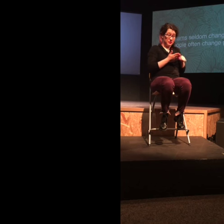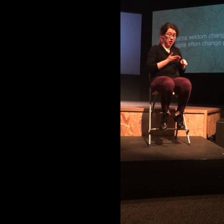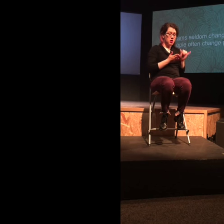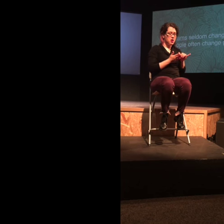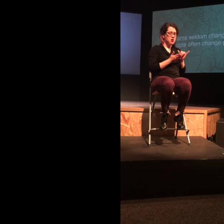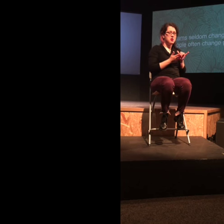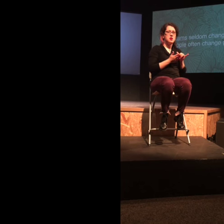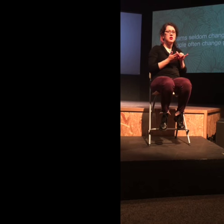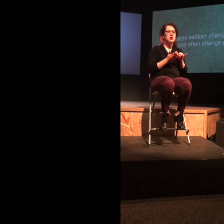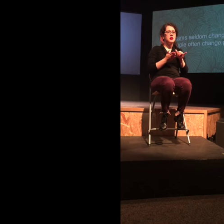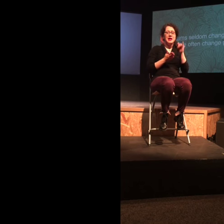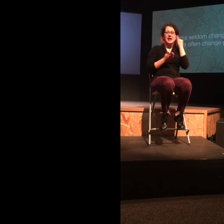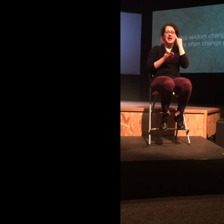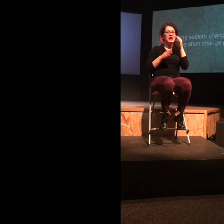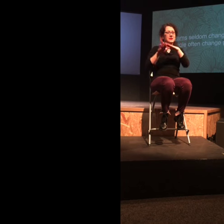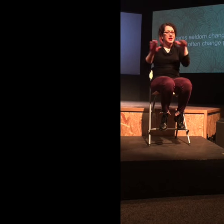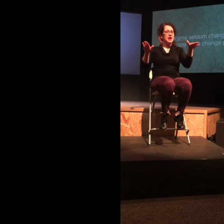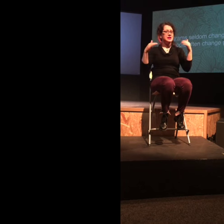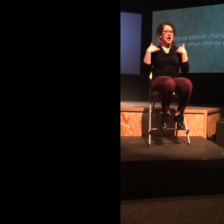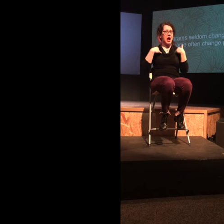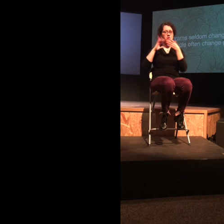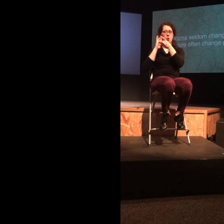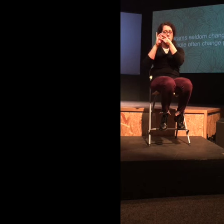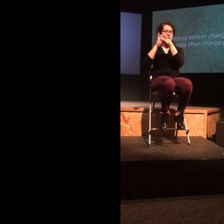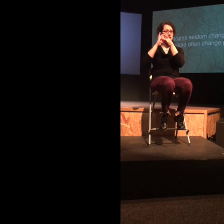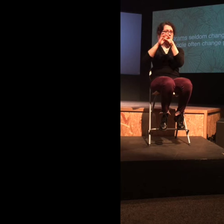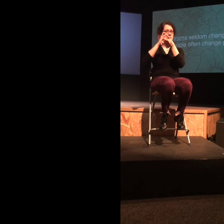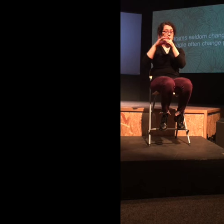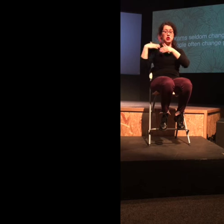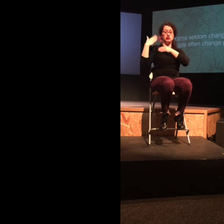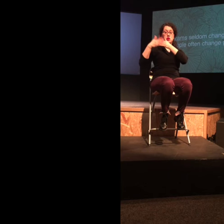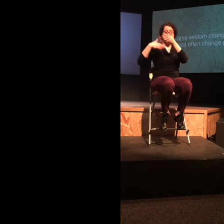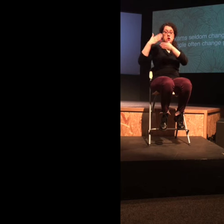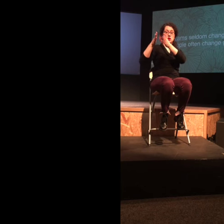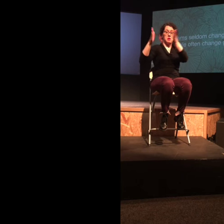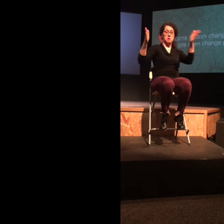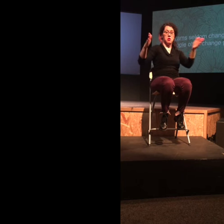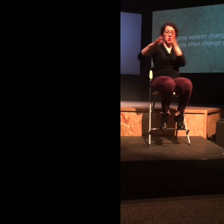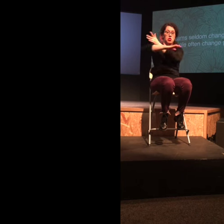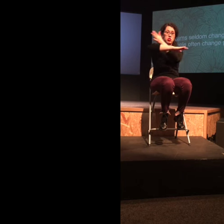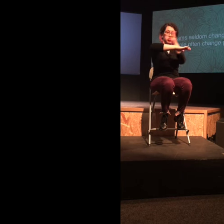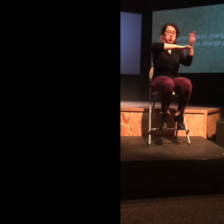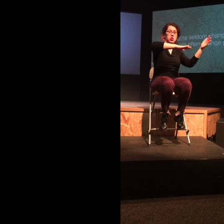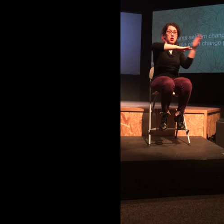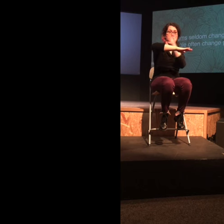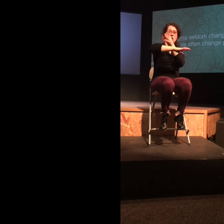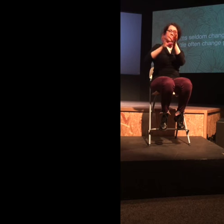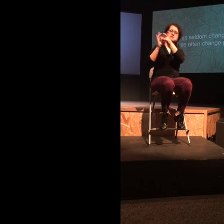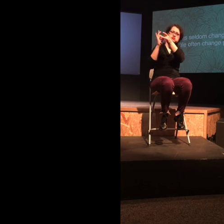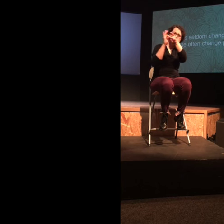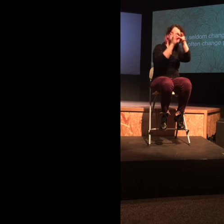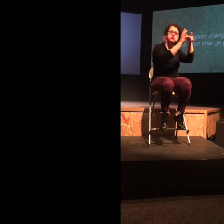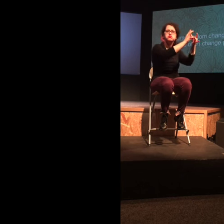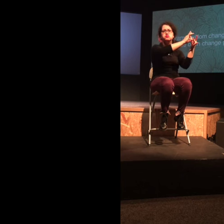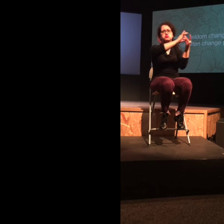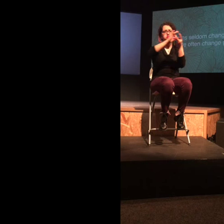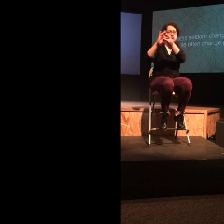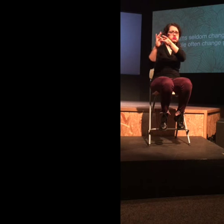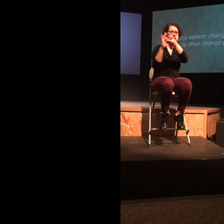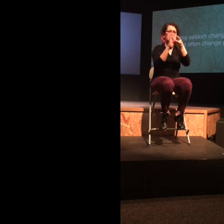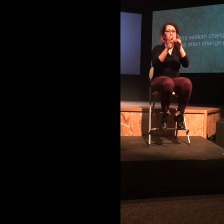had intergenerational relationships tended to fare better in their faith than kids who didn't